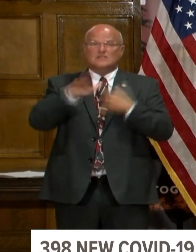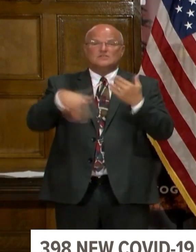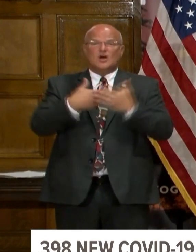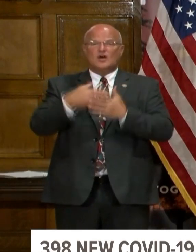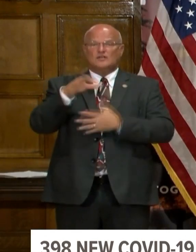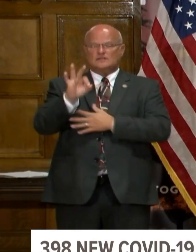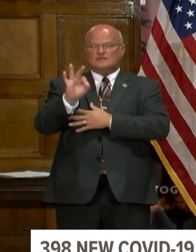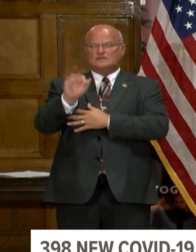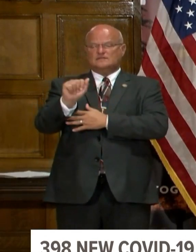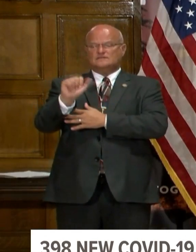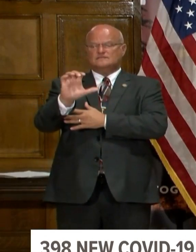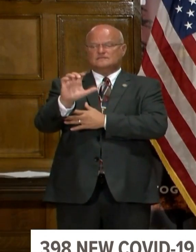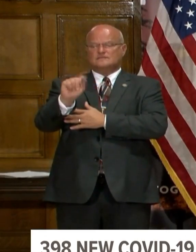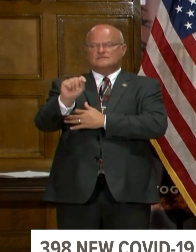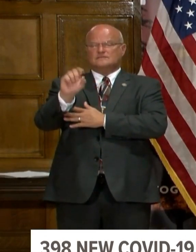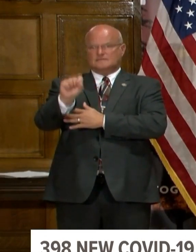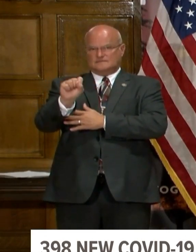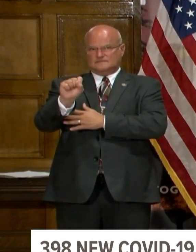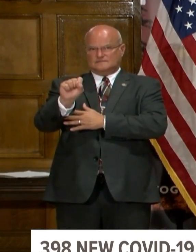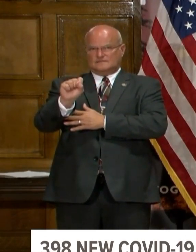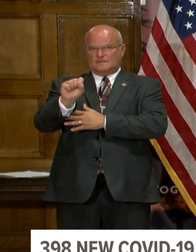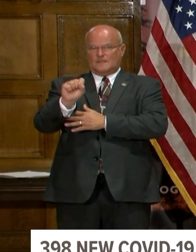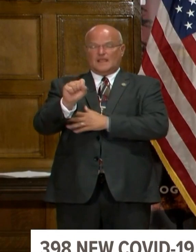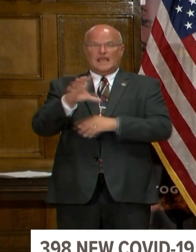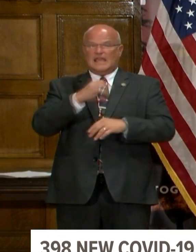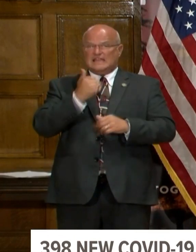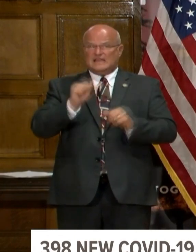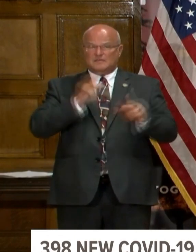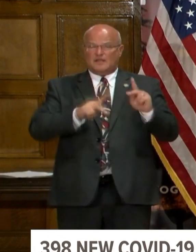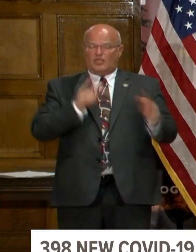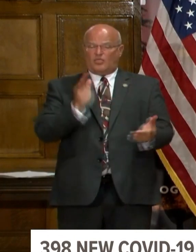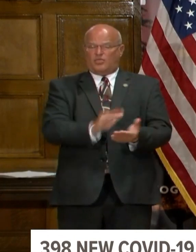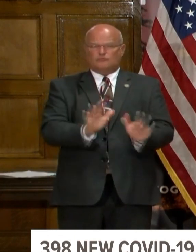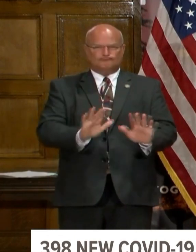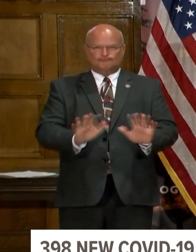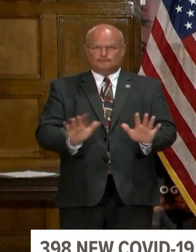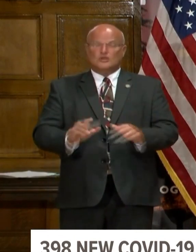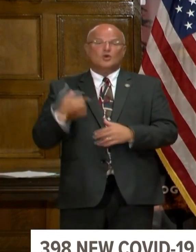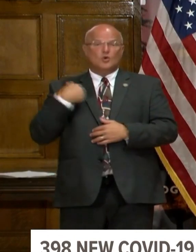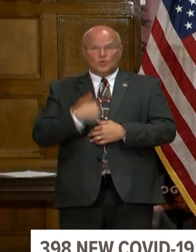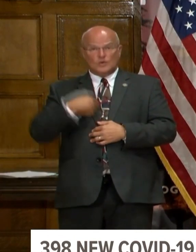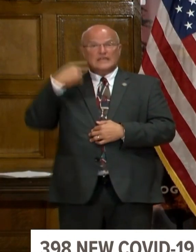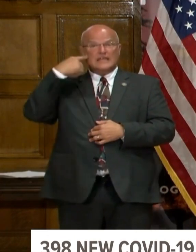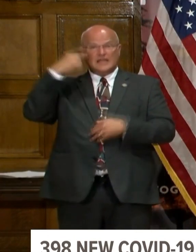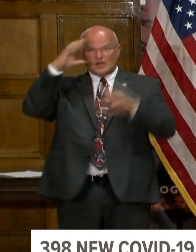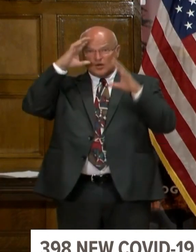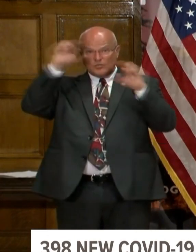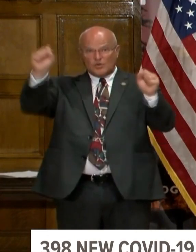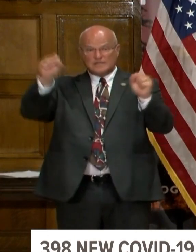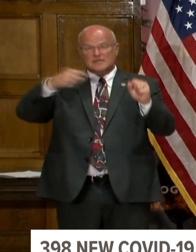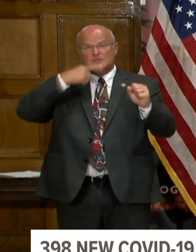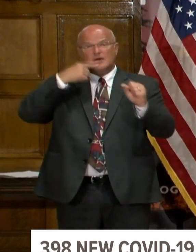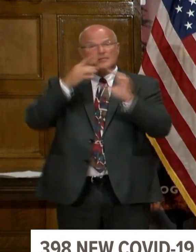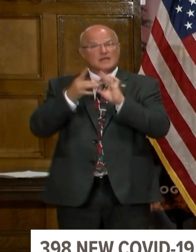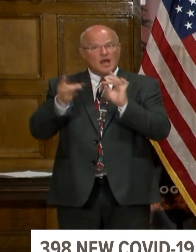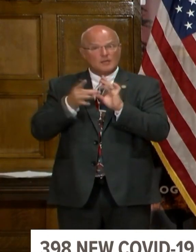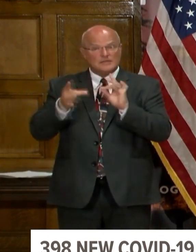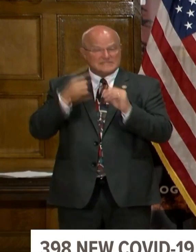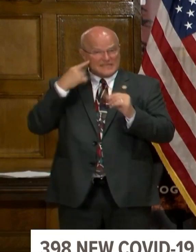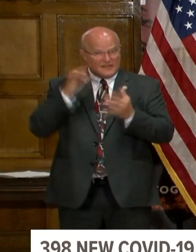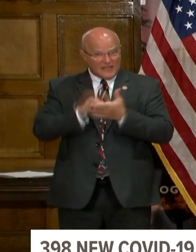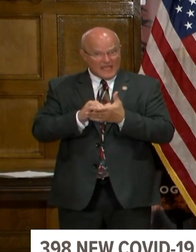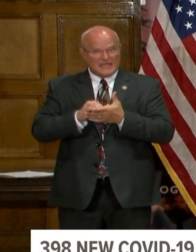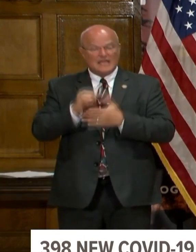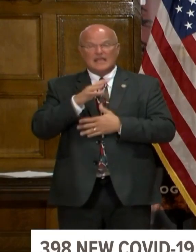factual way. And there's never been any minimizing of it. We all hear President Trump's public comments,